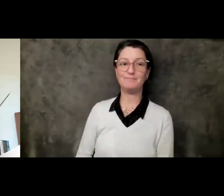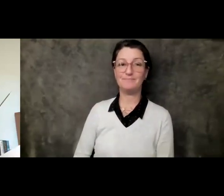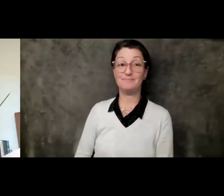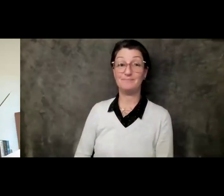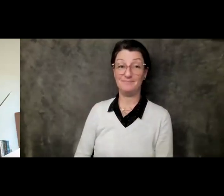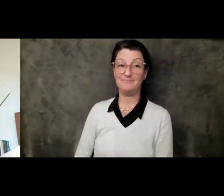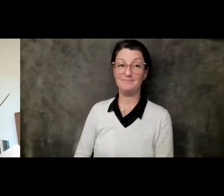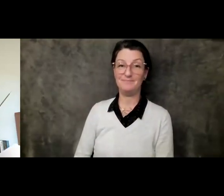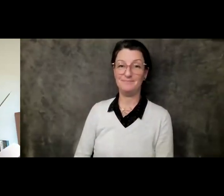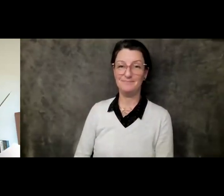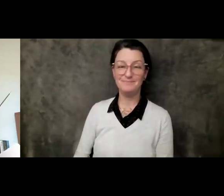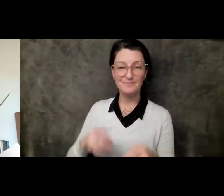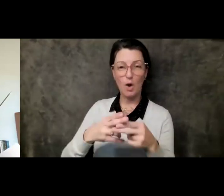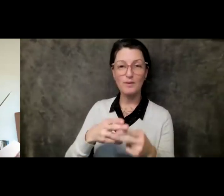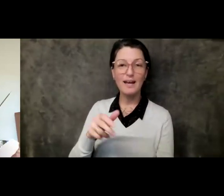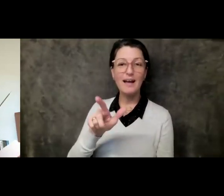Okay, Like a Woman.